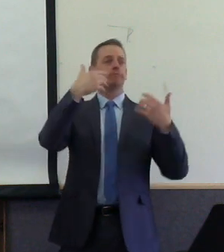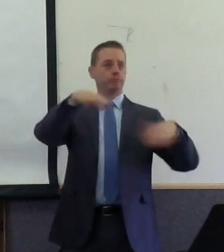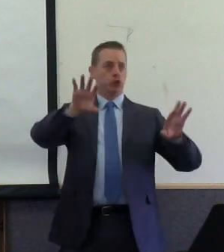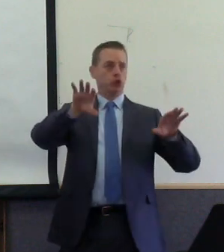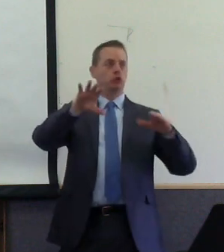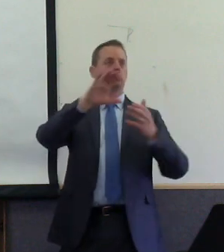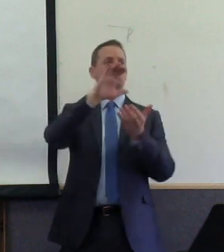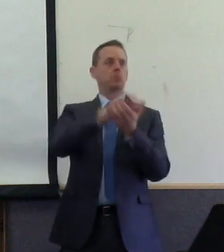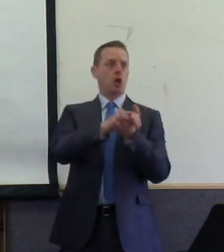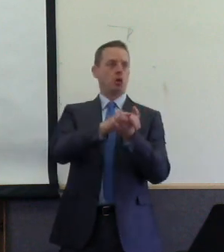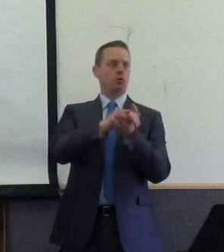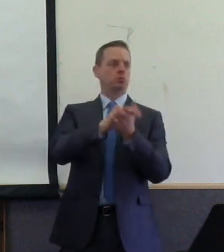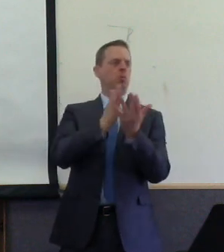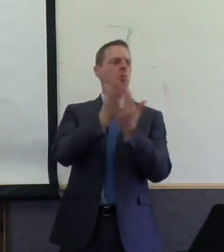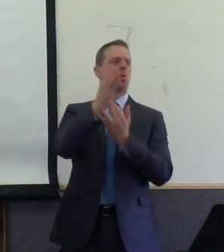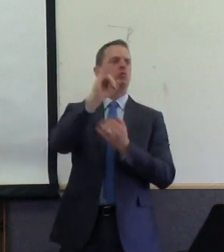message you want to hand out this morning.